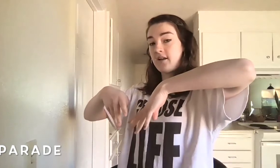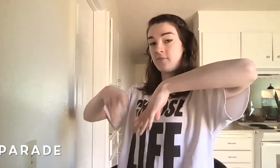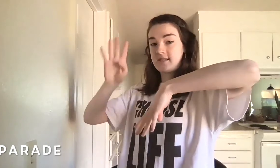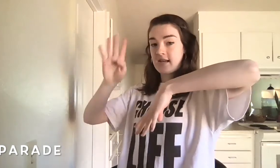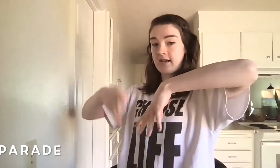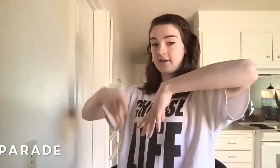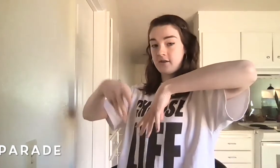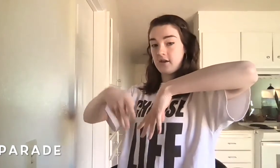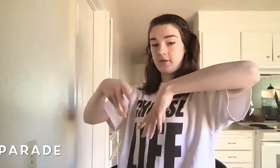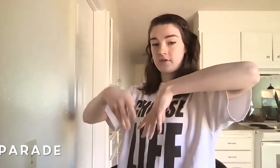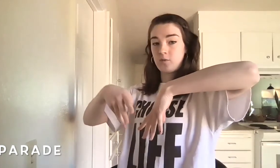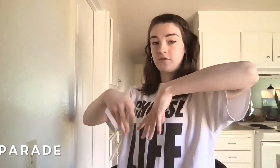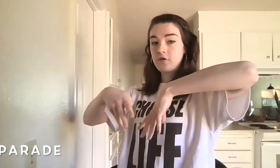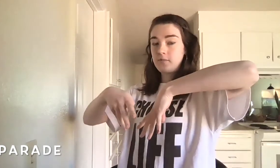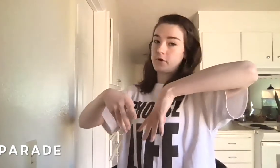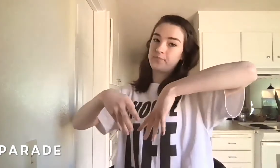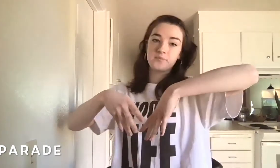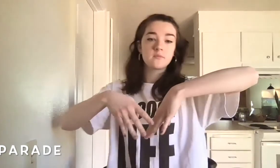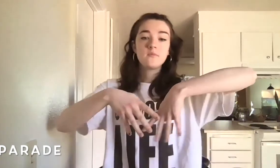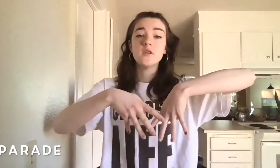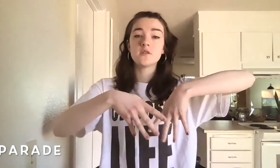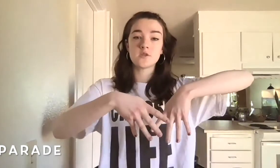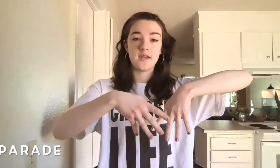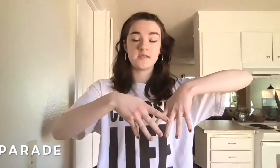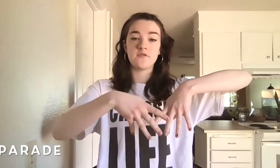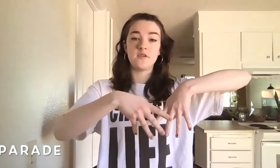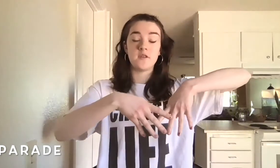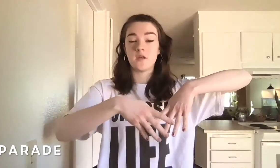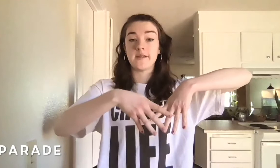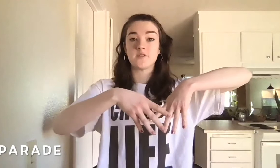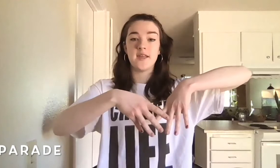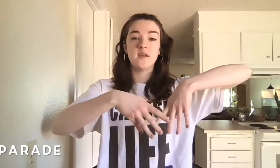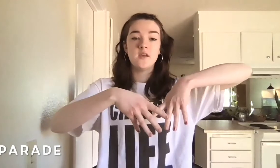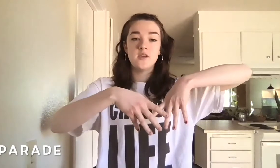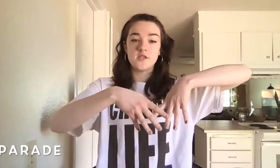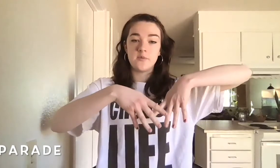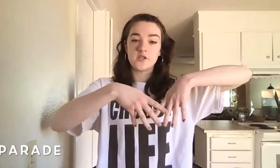my signing hand as the one in front, but as long as one hand's in front of the other, that's great. So we're just going to